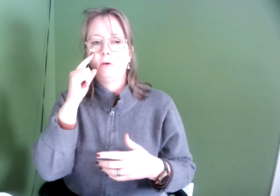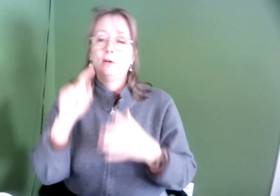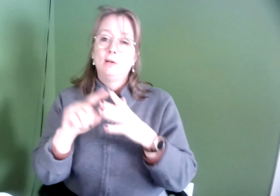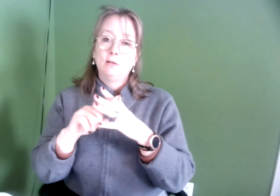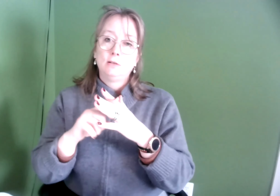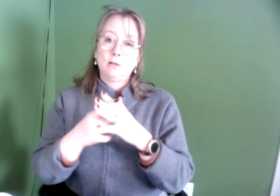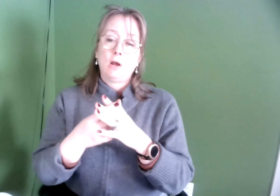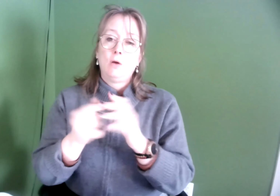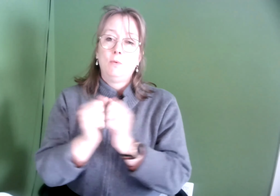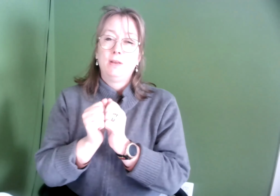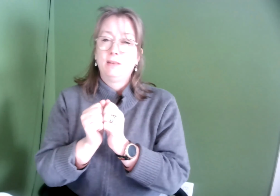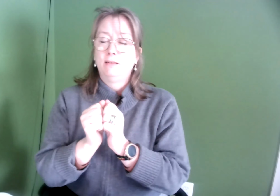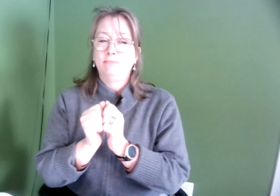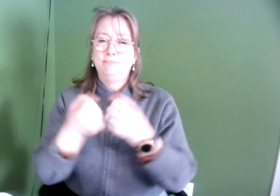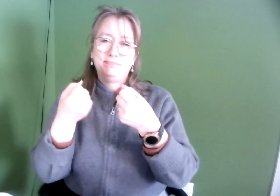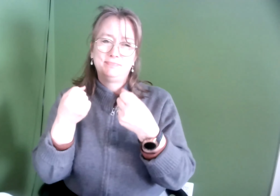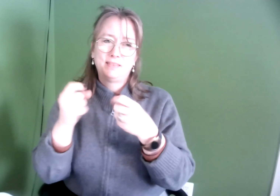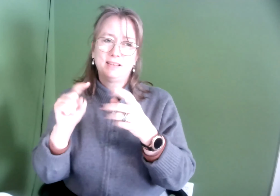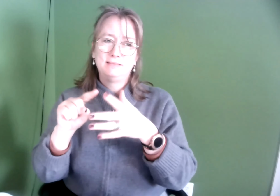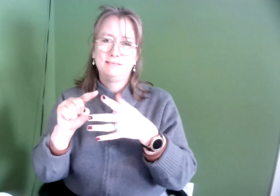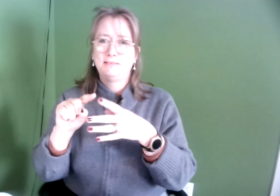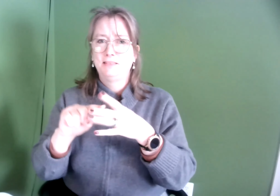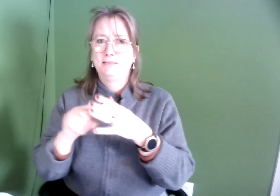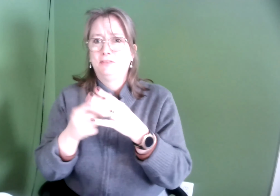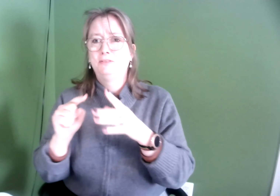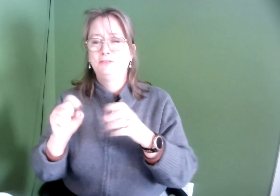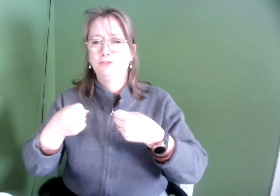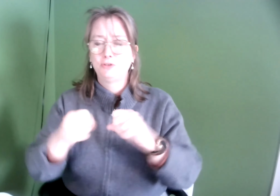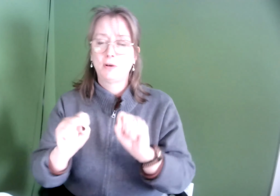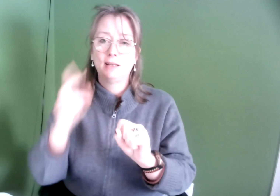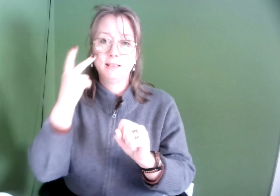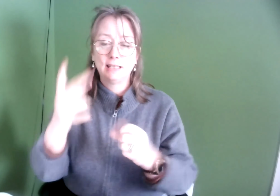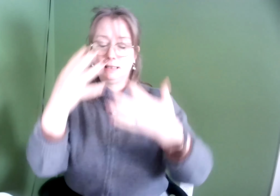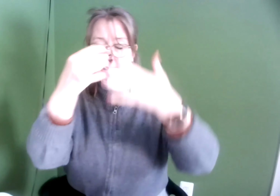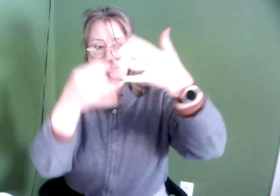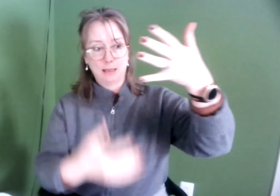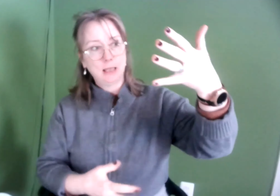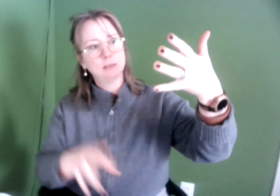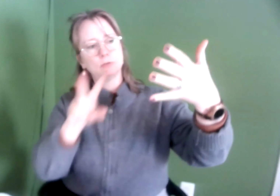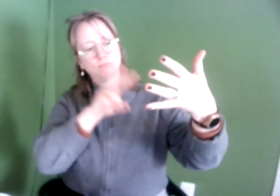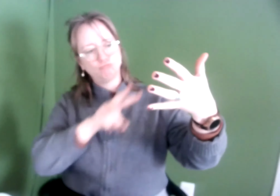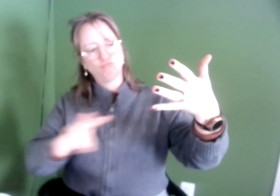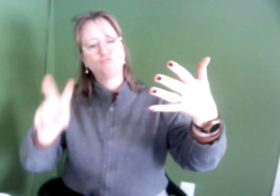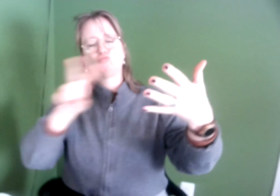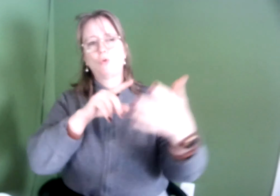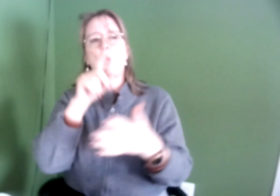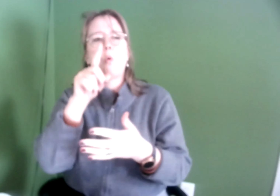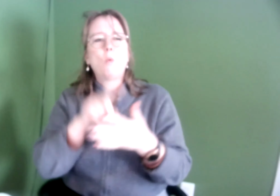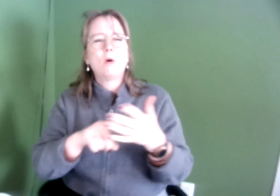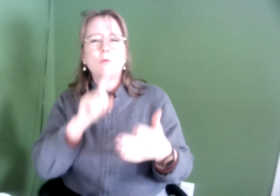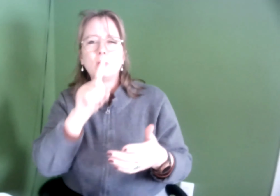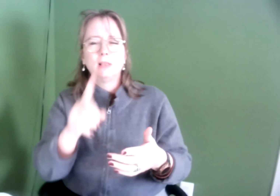our first attempt at looking at the list and seeing what we have and seeing what really speaks out to